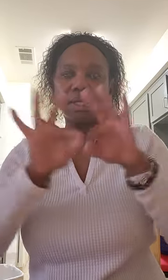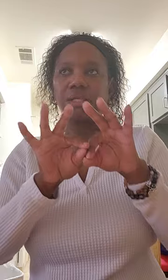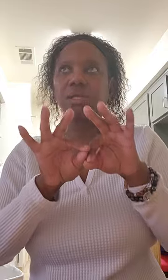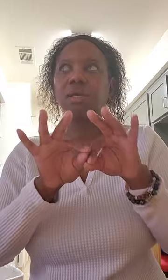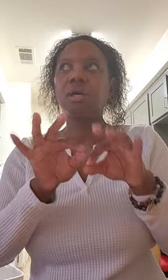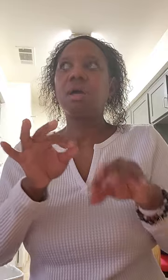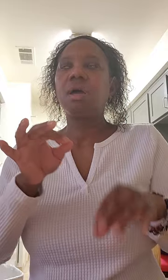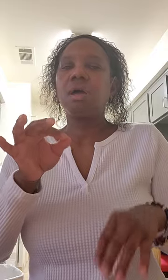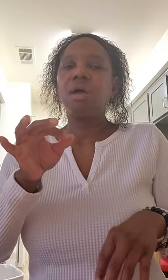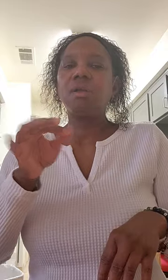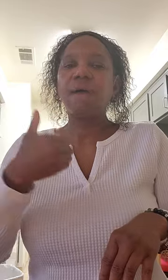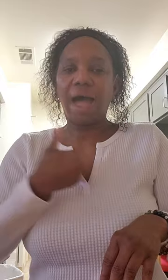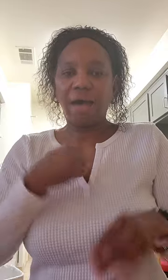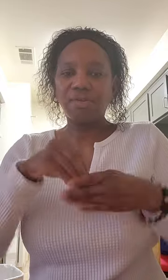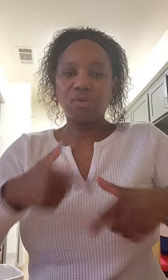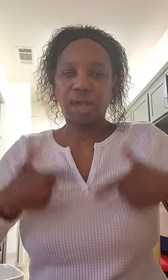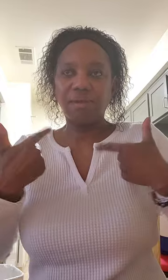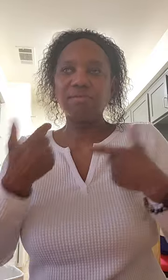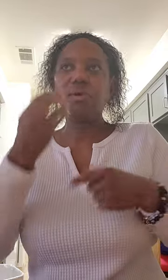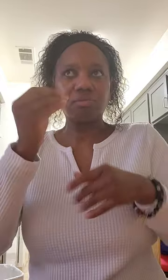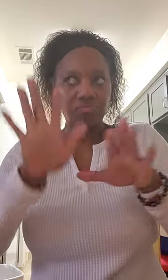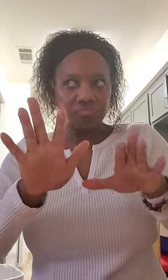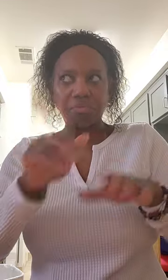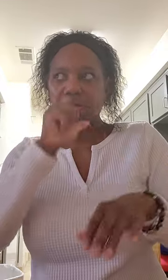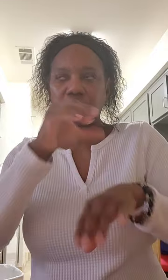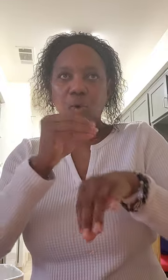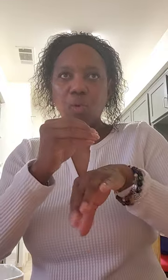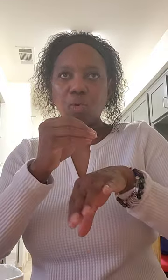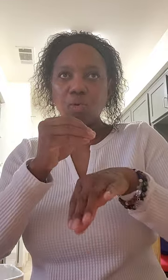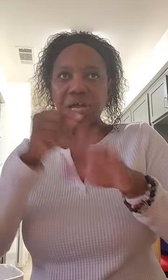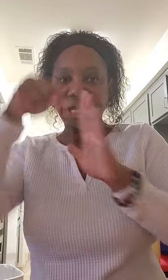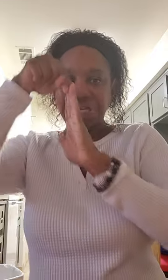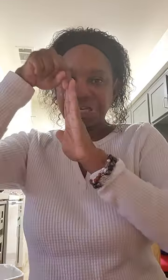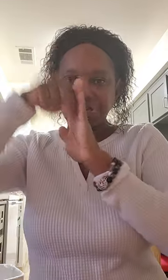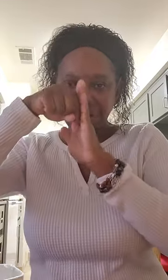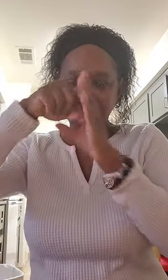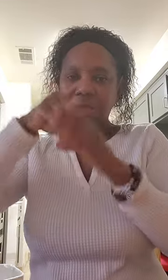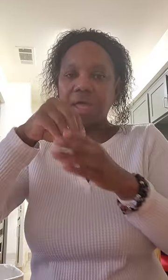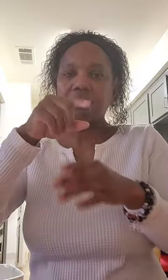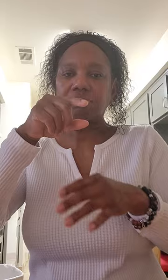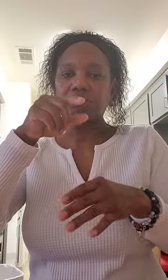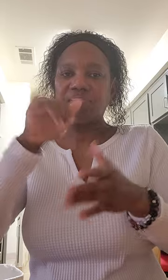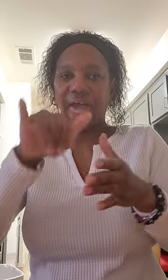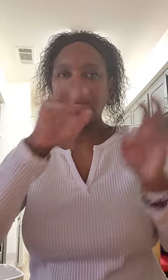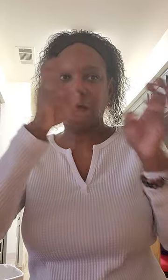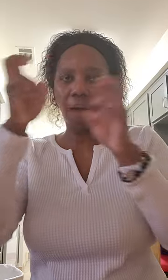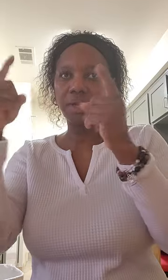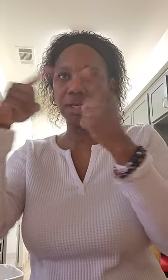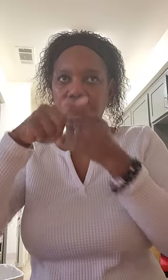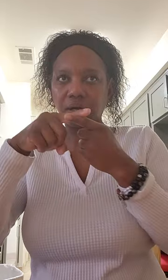to have in your life so I'm not going to go deep in that topic until